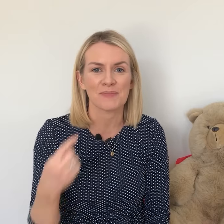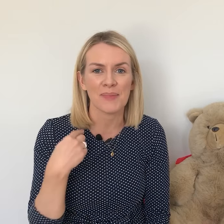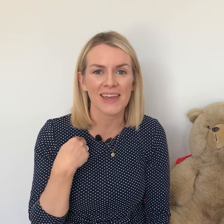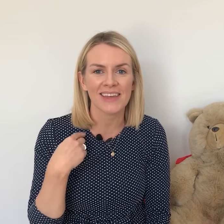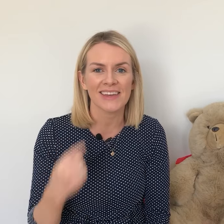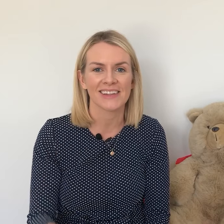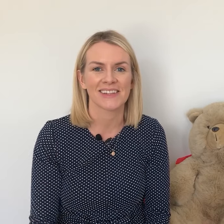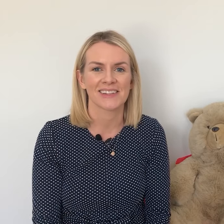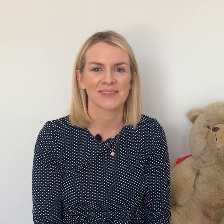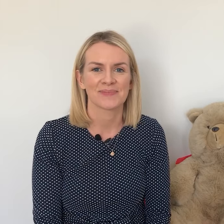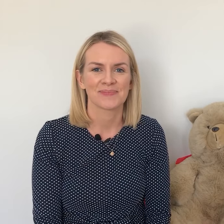me.